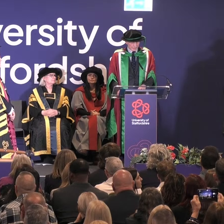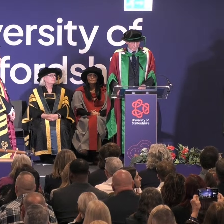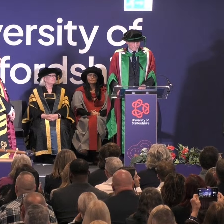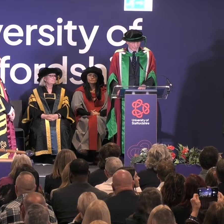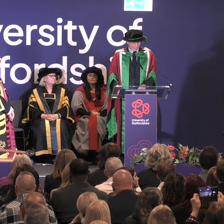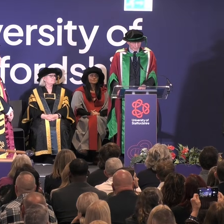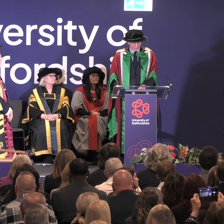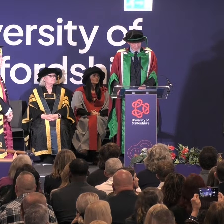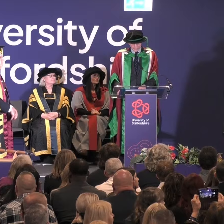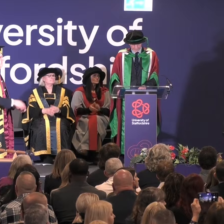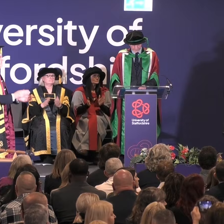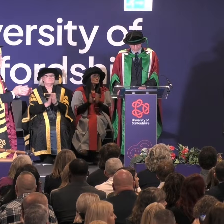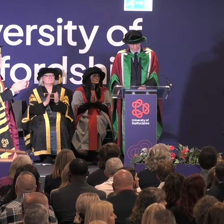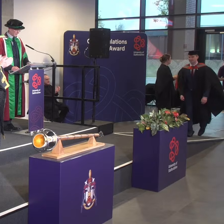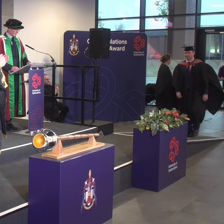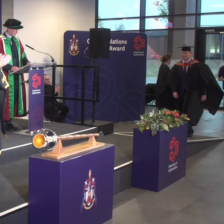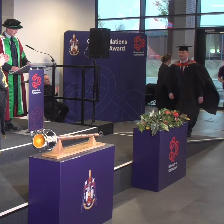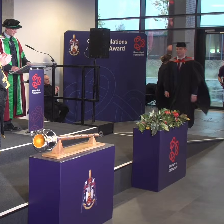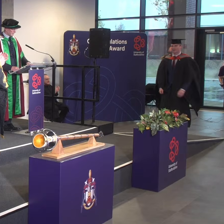David Philby.